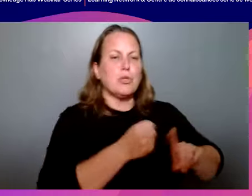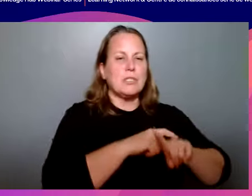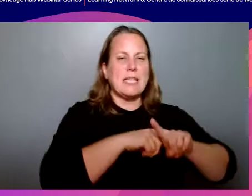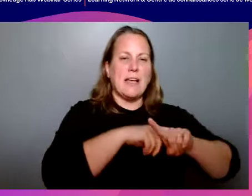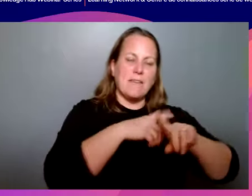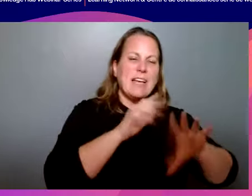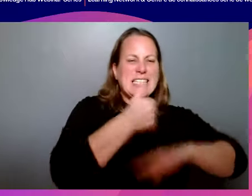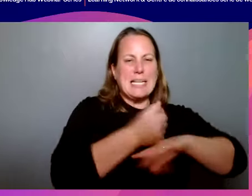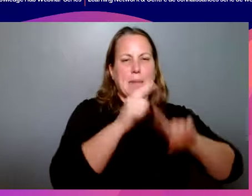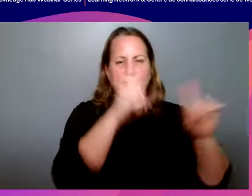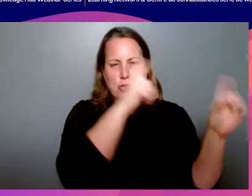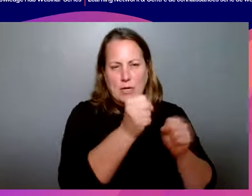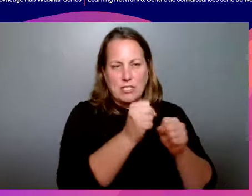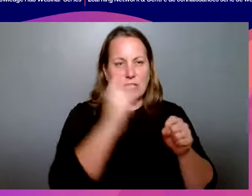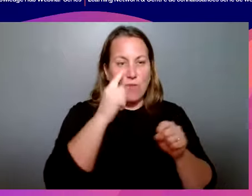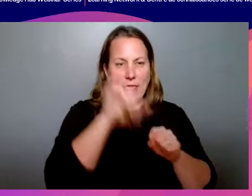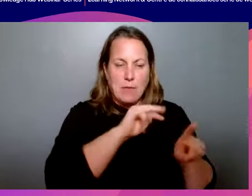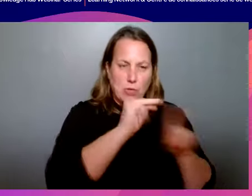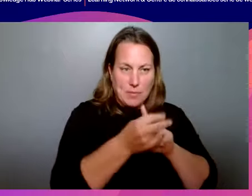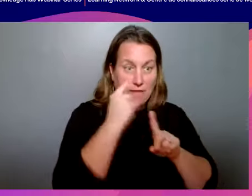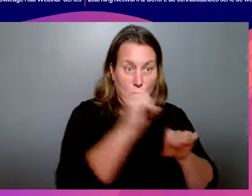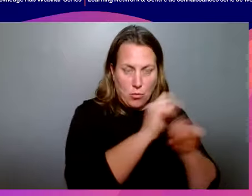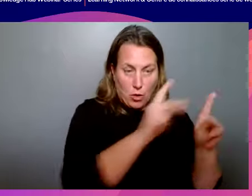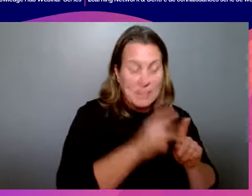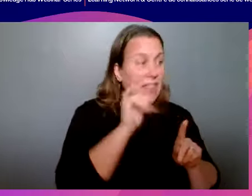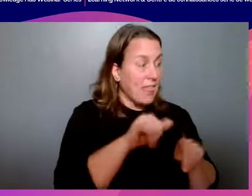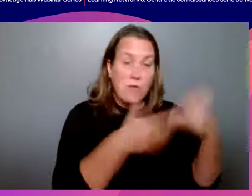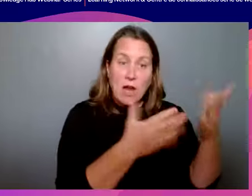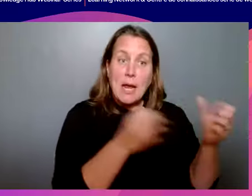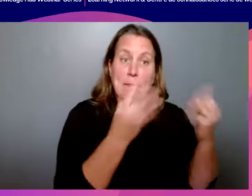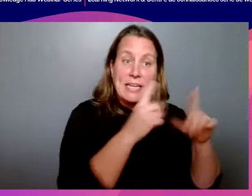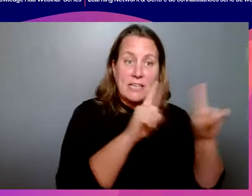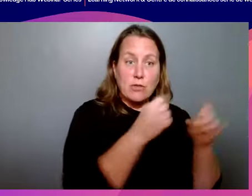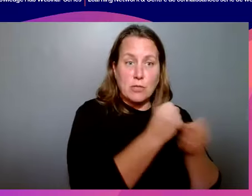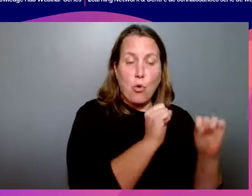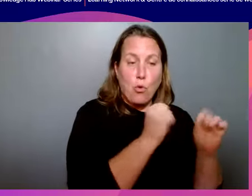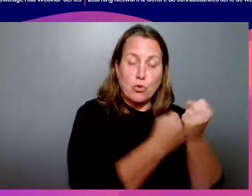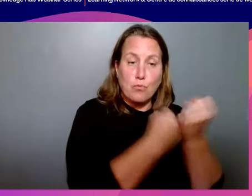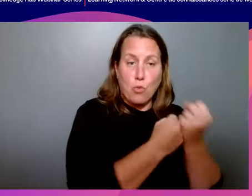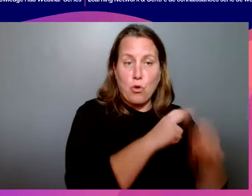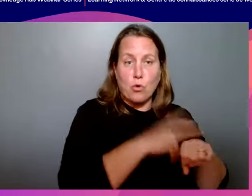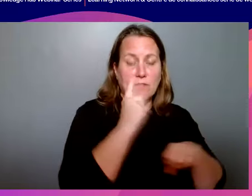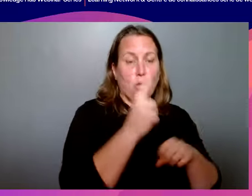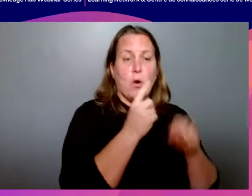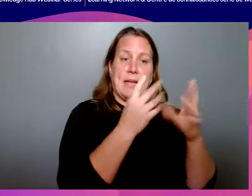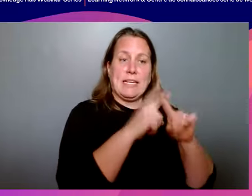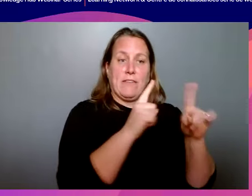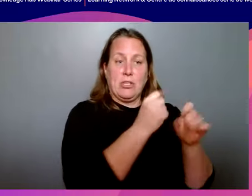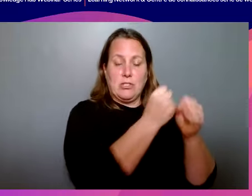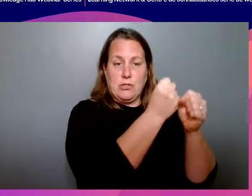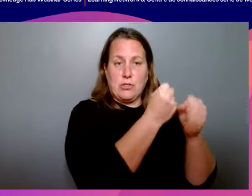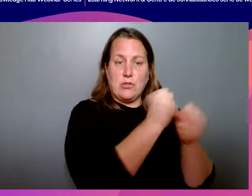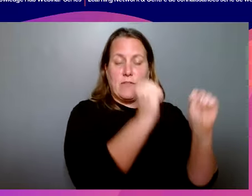And while this approach provided really essential support for many survivors, it also excluded those who did not fit